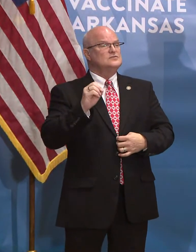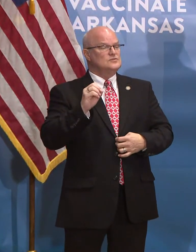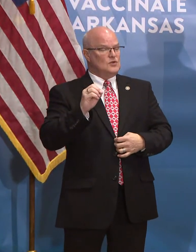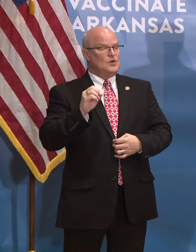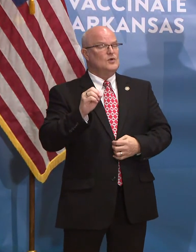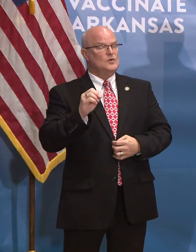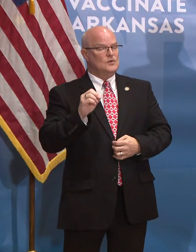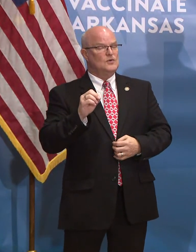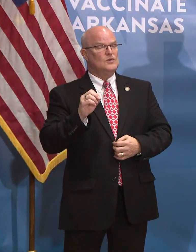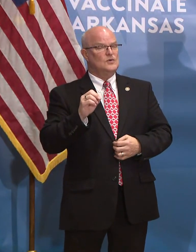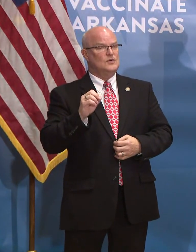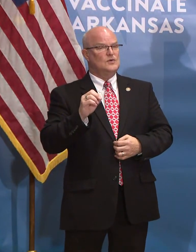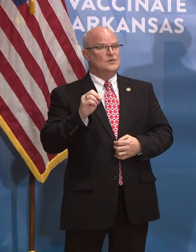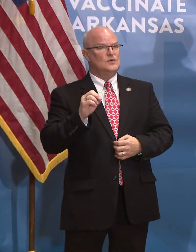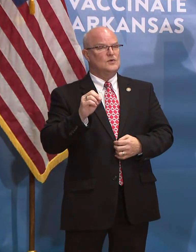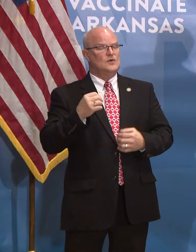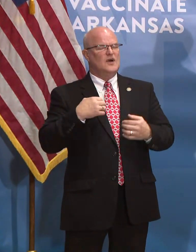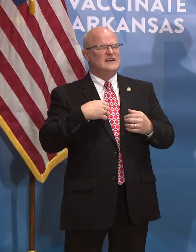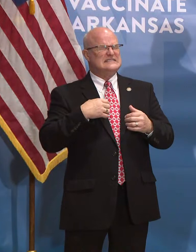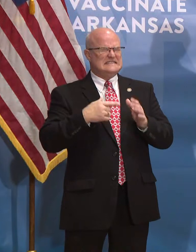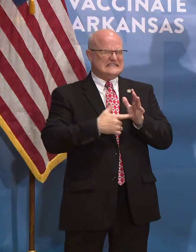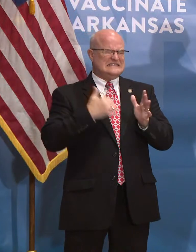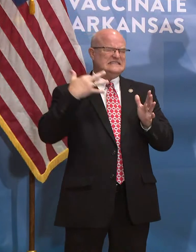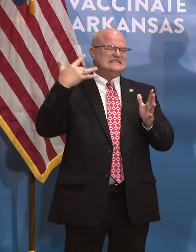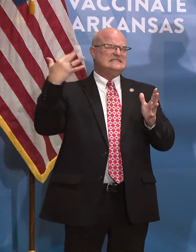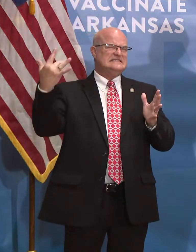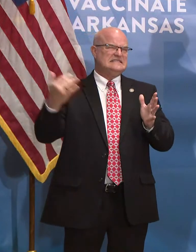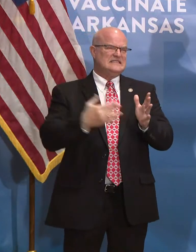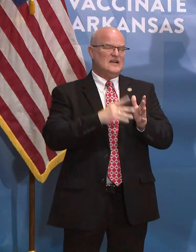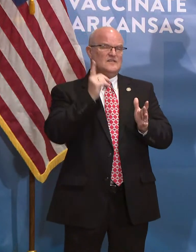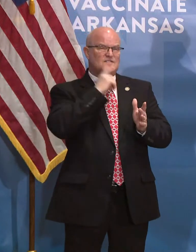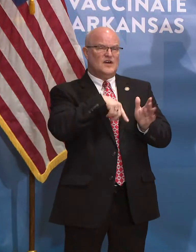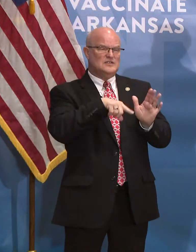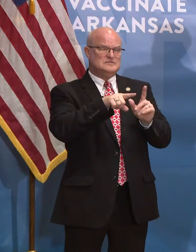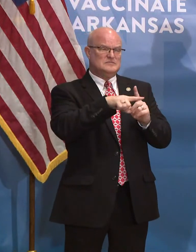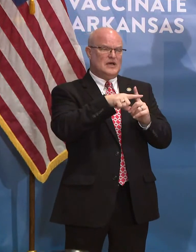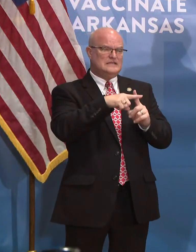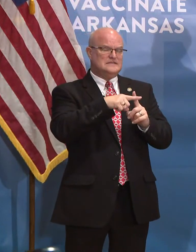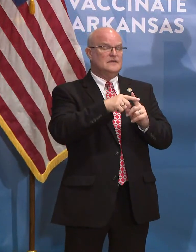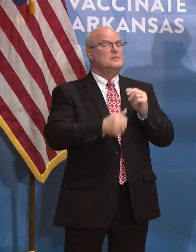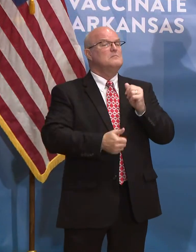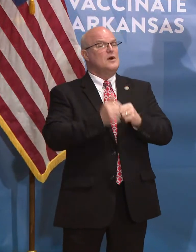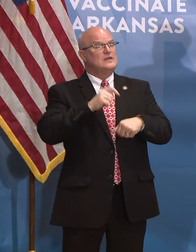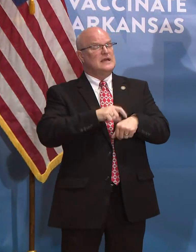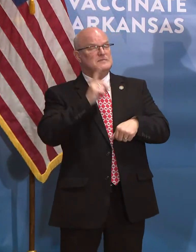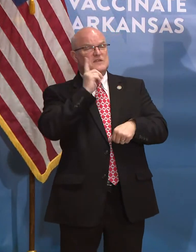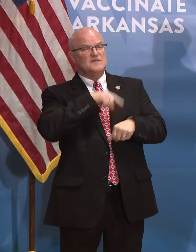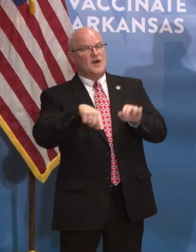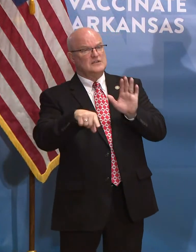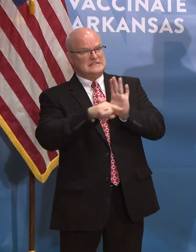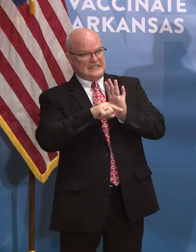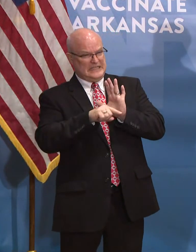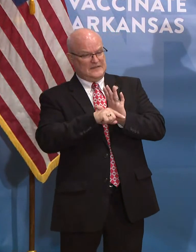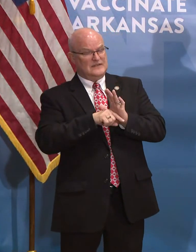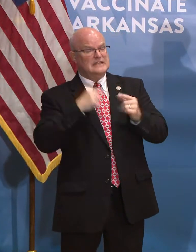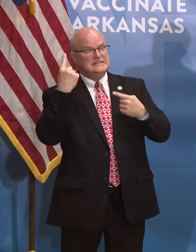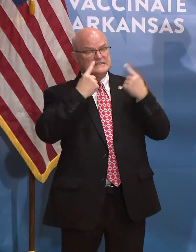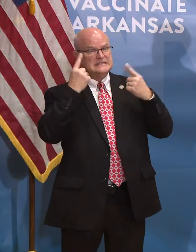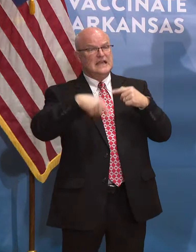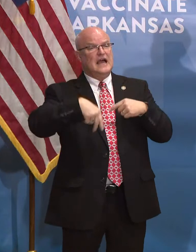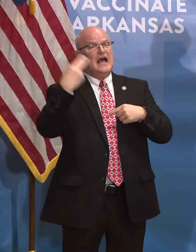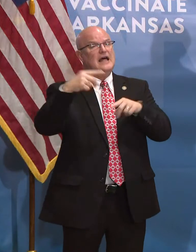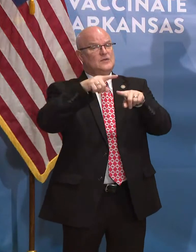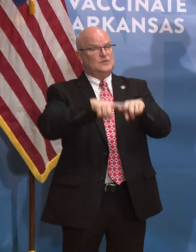it's rarely do they have the false positive. They might have a false negative, but it's still considered a